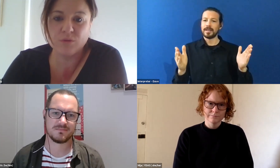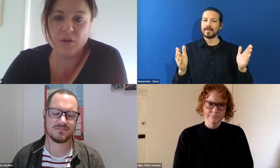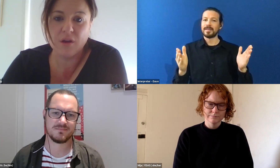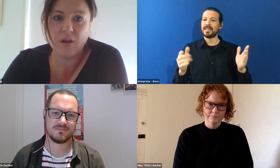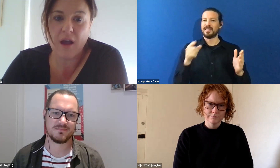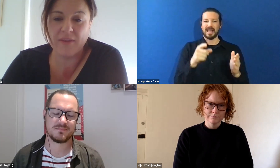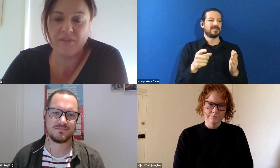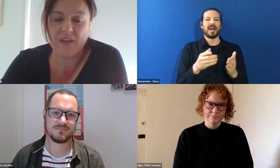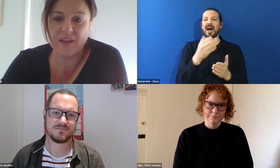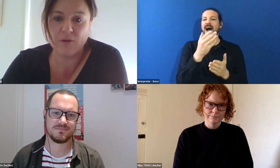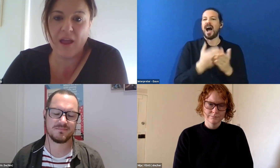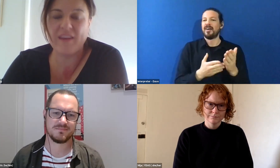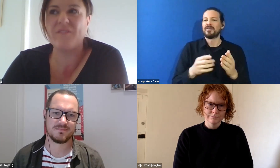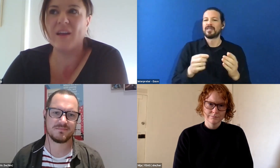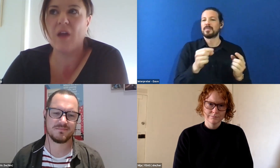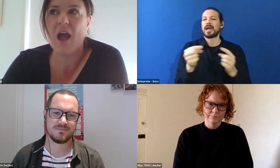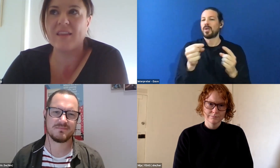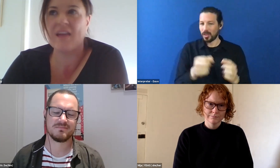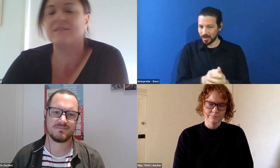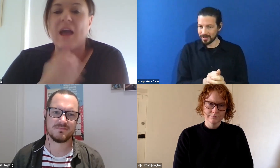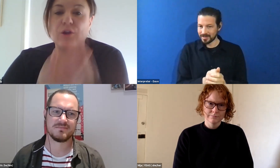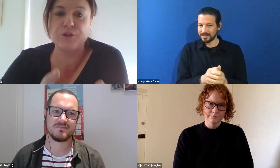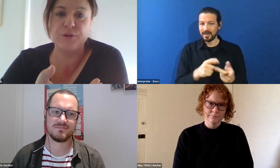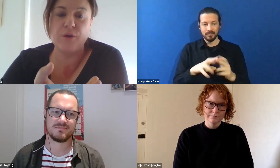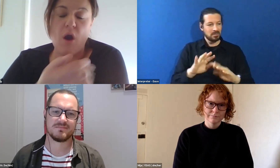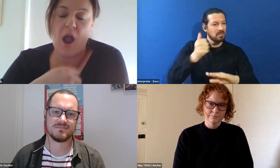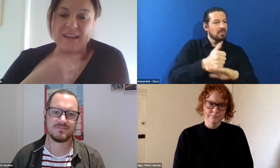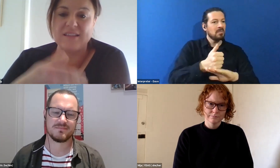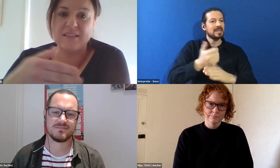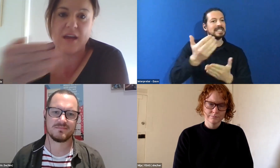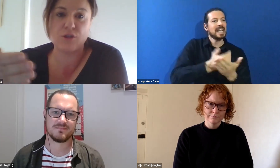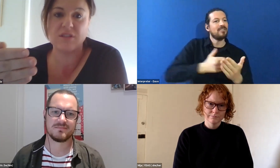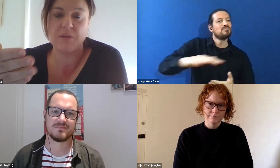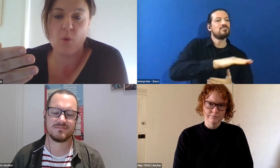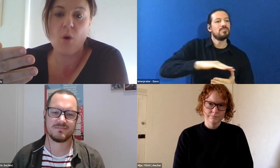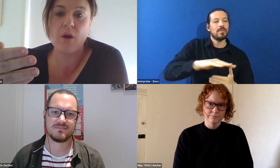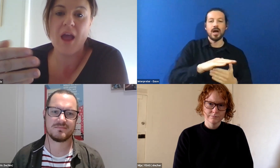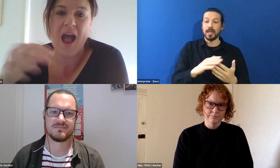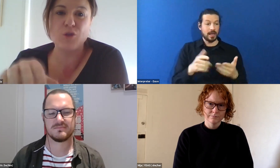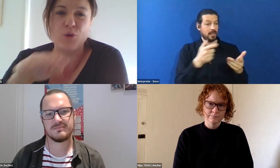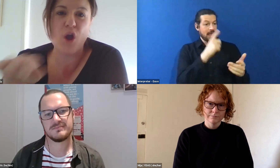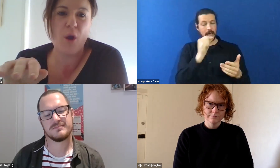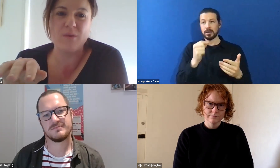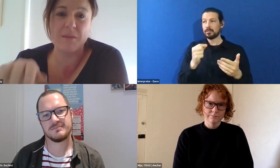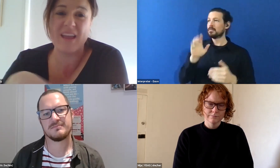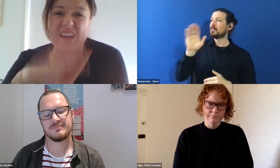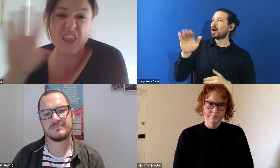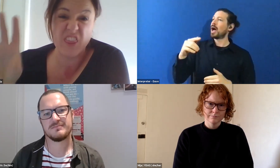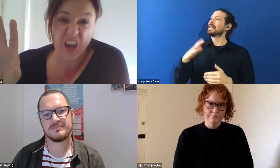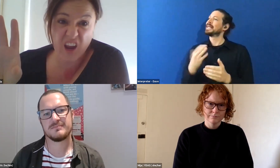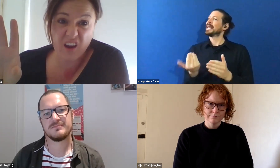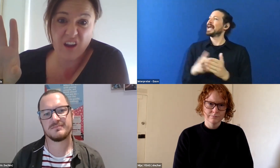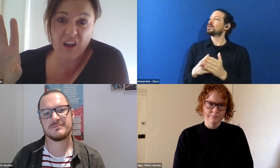battle. And if they feel like they can tell you, oh, I need this extra support, and you're not going to make